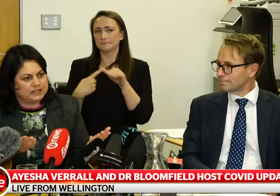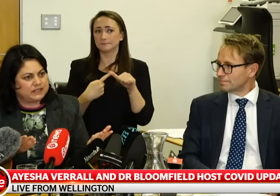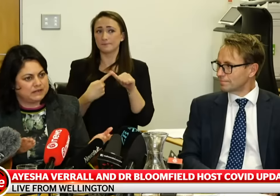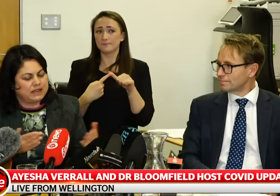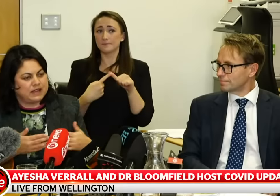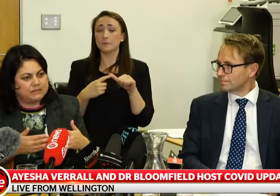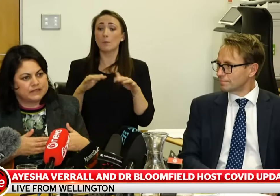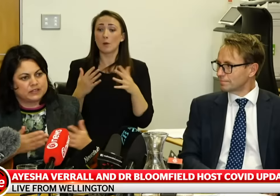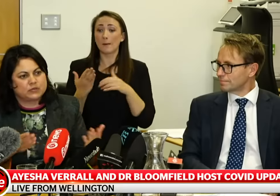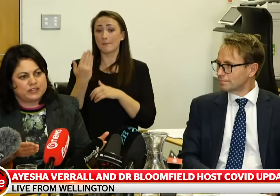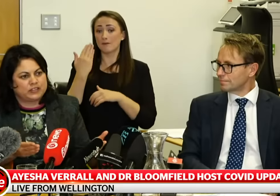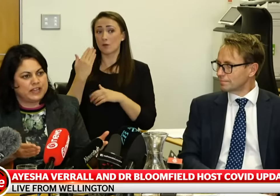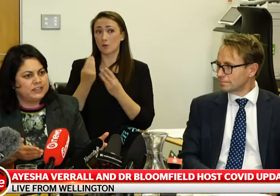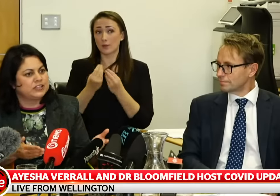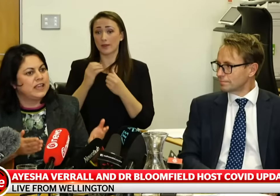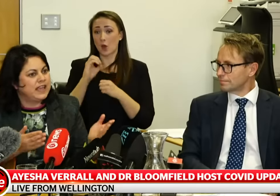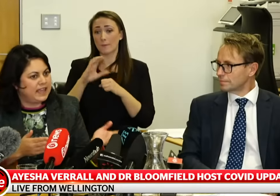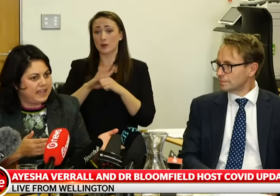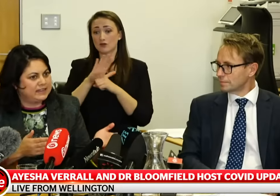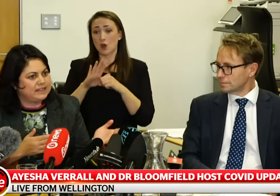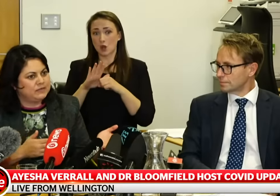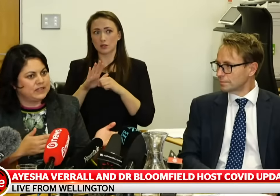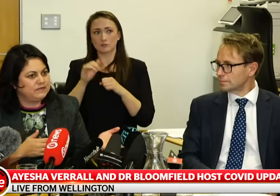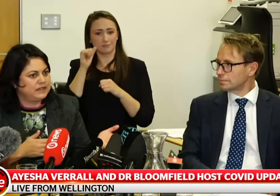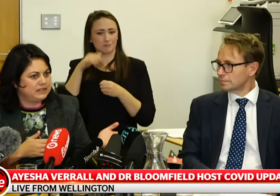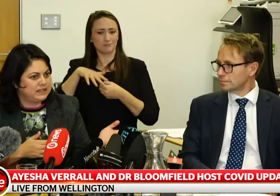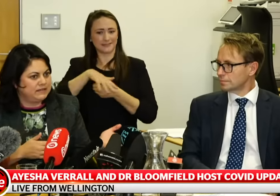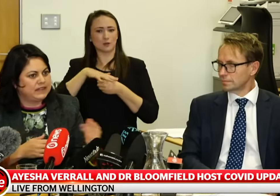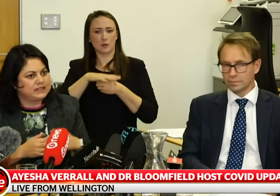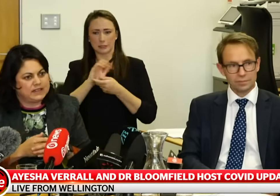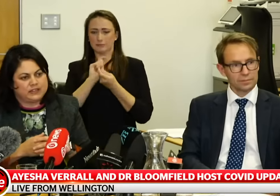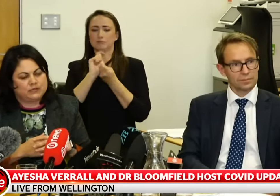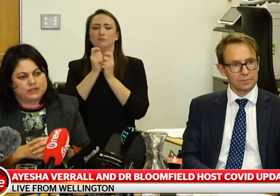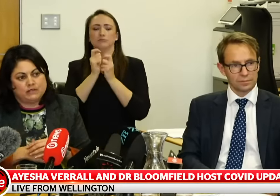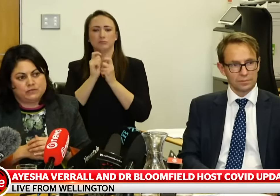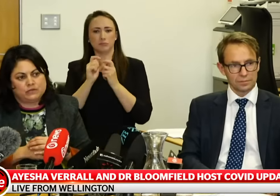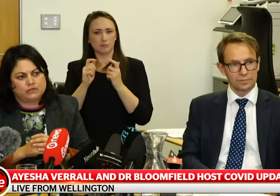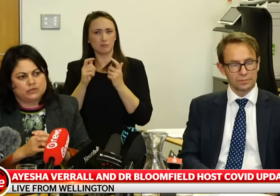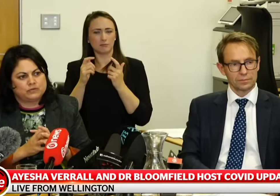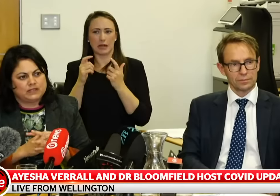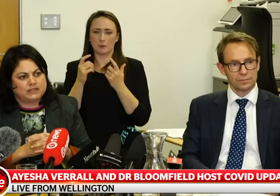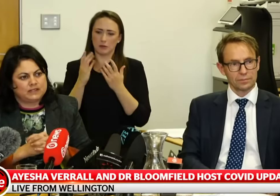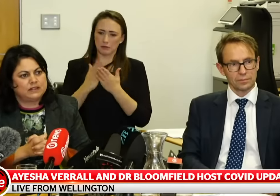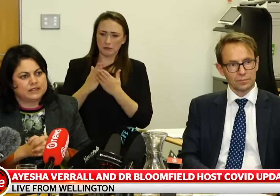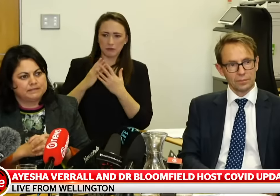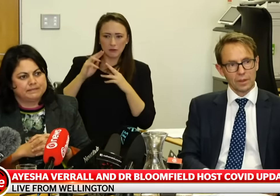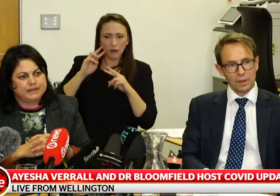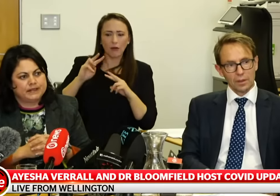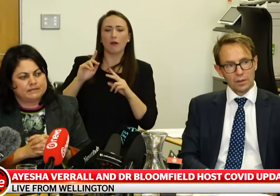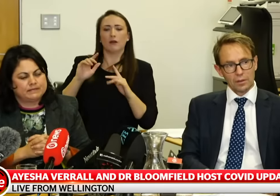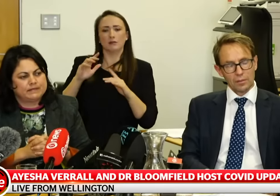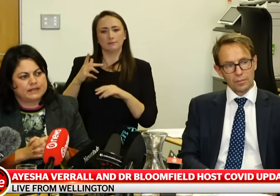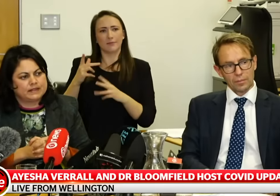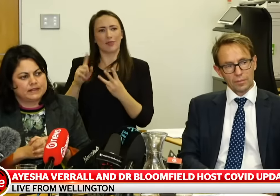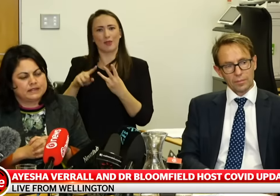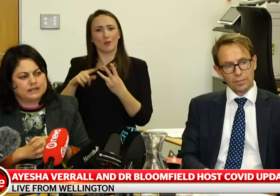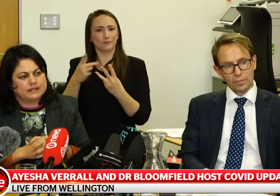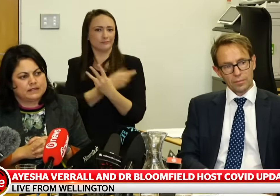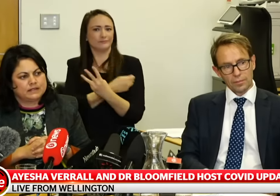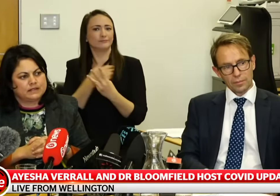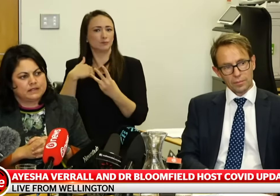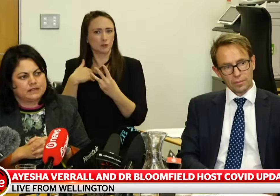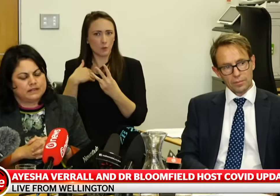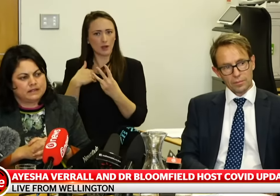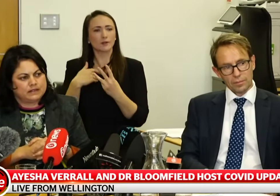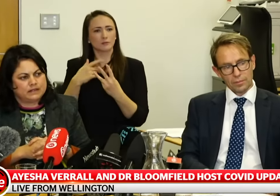if the situation changed and there was evidence that vaccination was helpful, of course would consider it. How much of a liability is